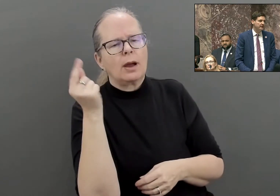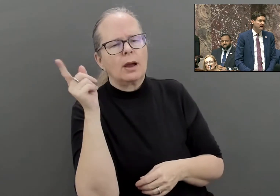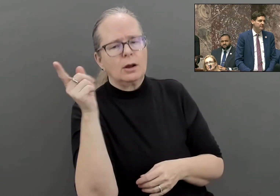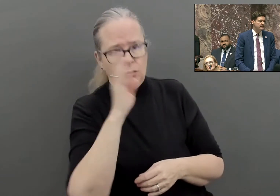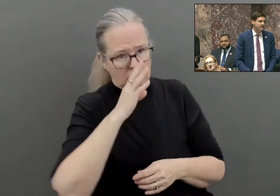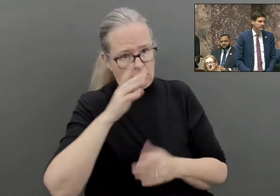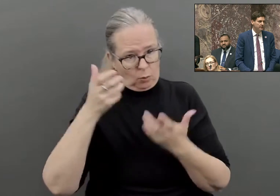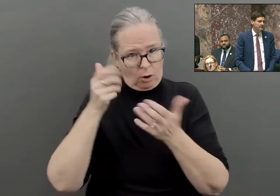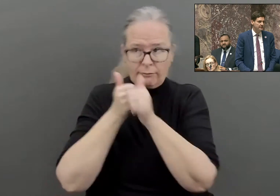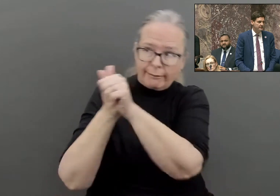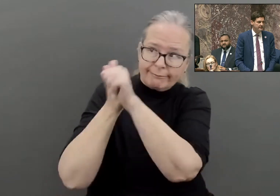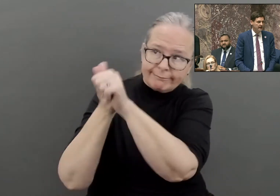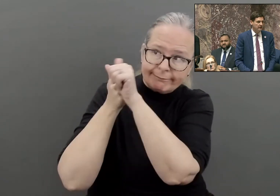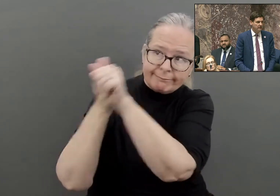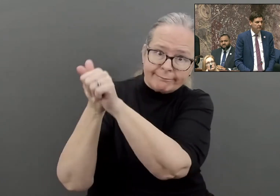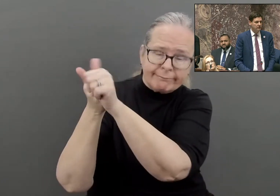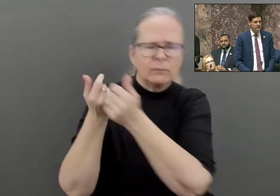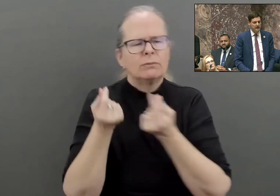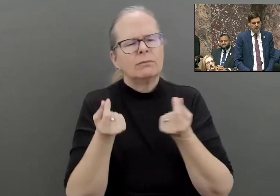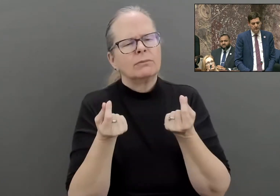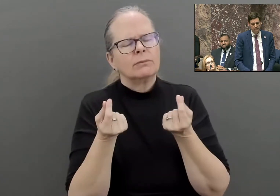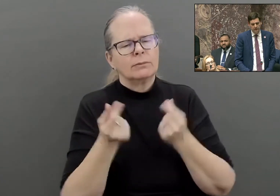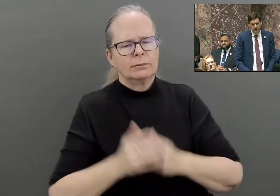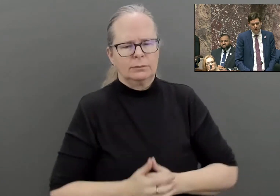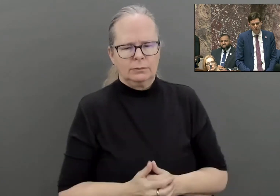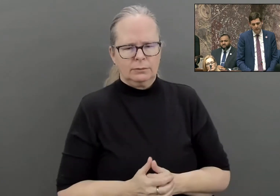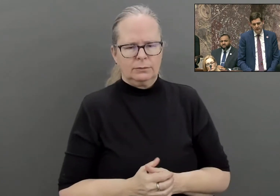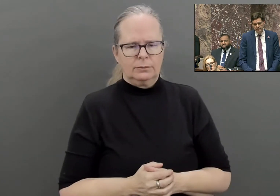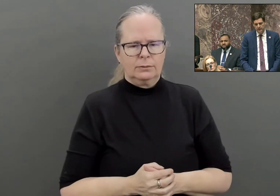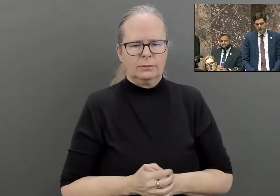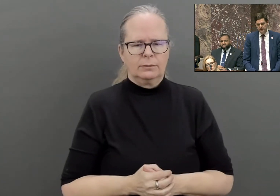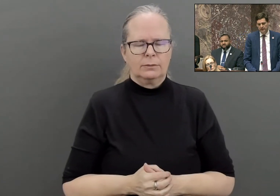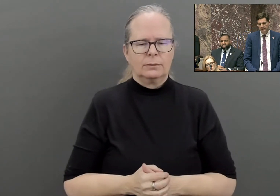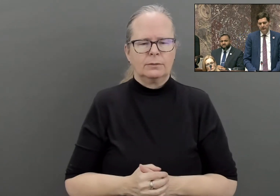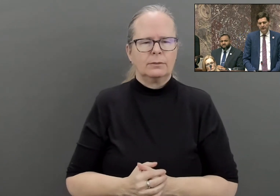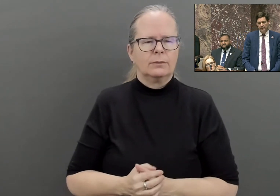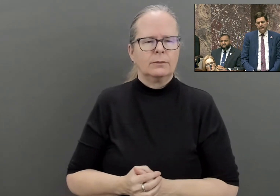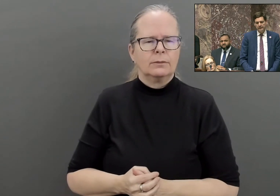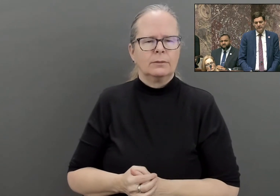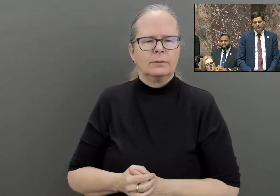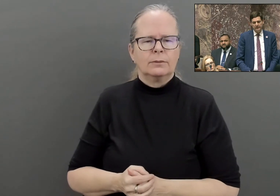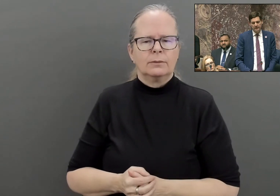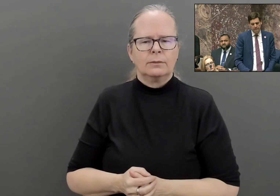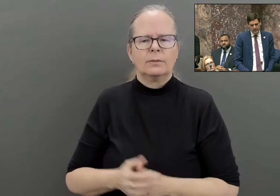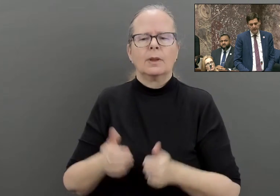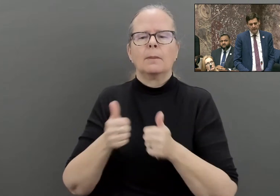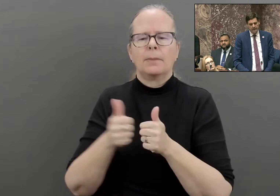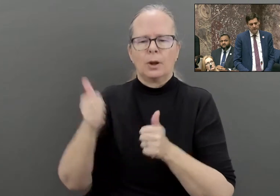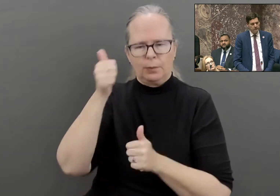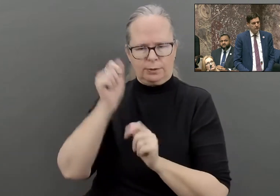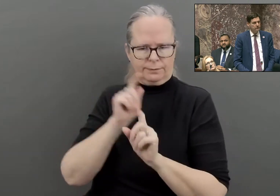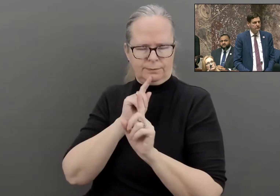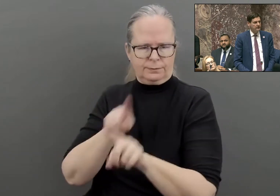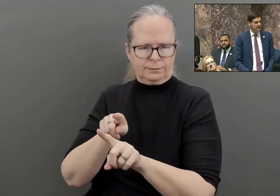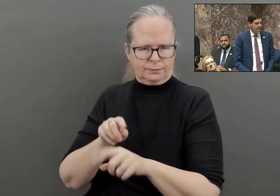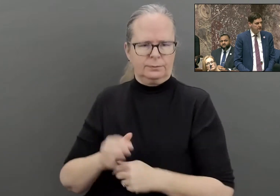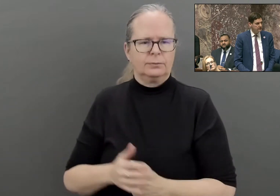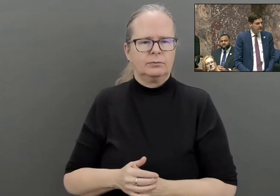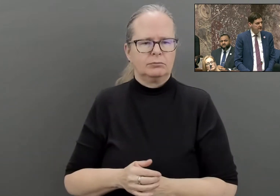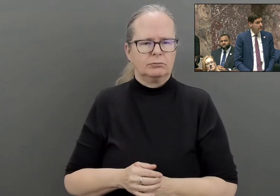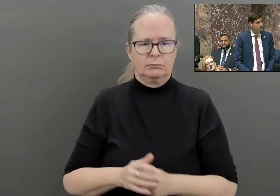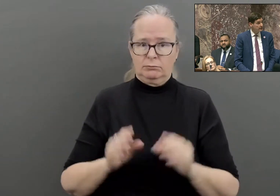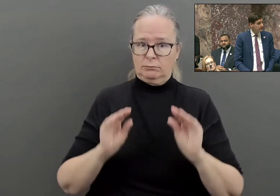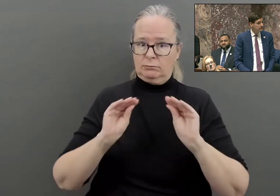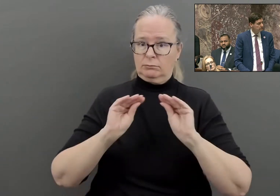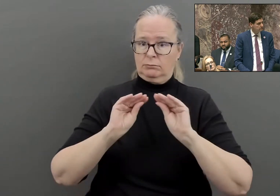I mean, obviously, the President's attack on our forest sector, one that he has been committing to deliver